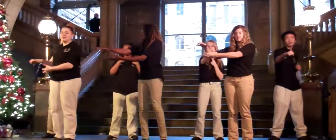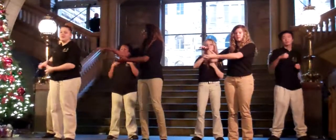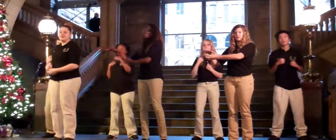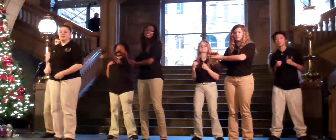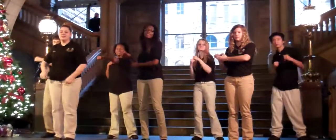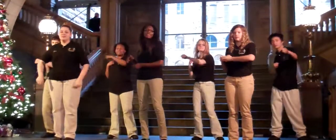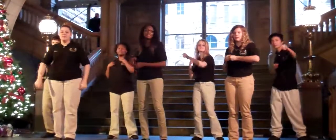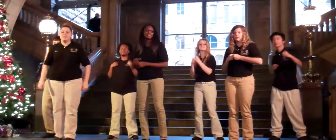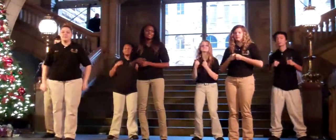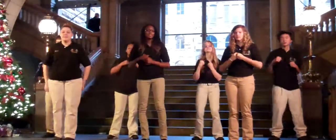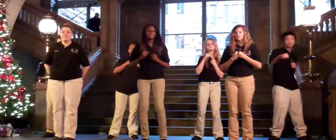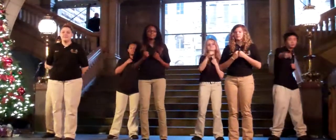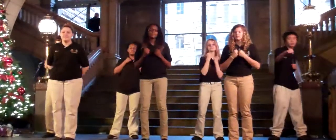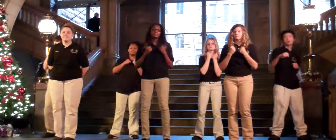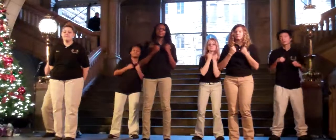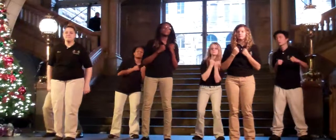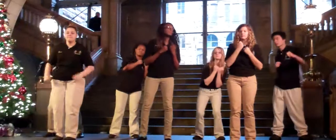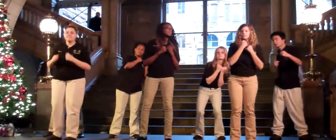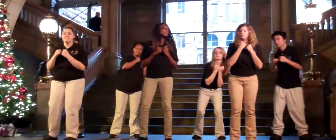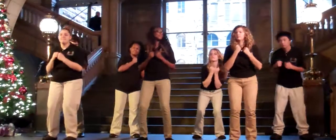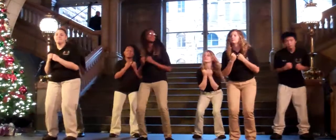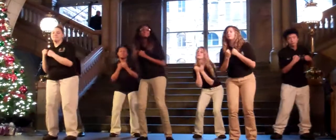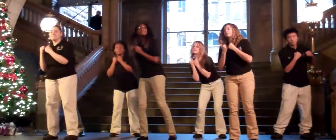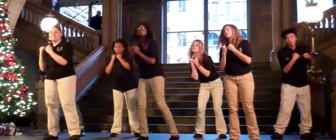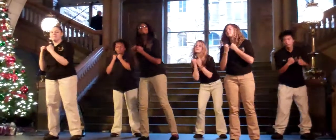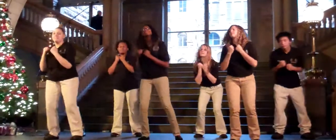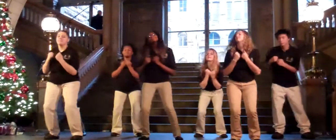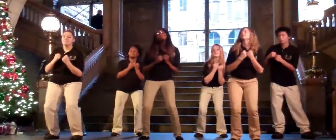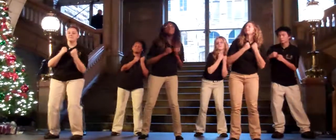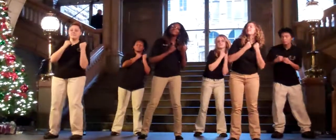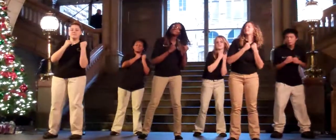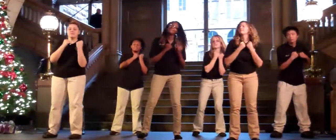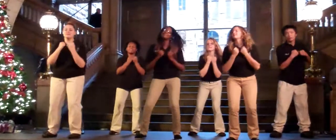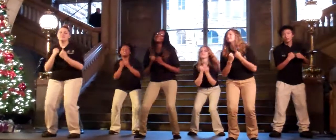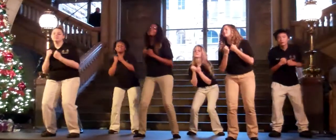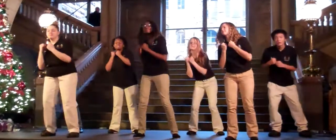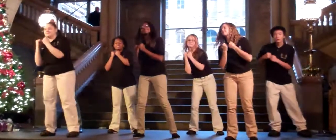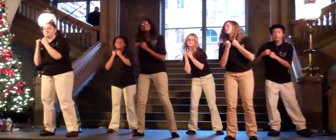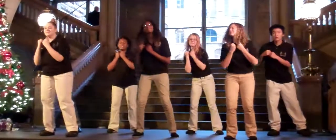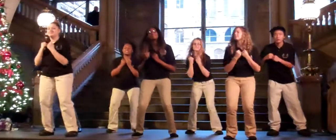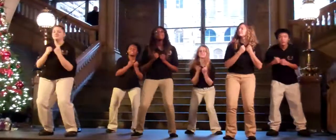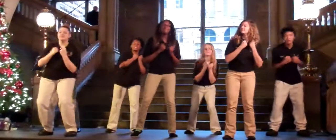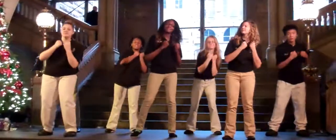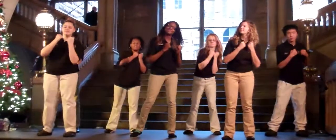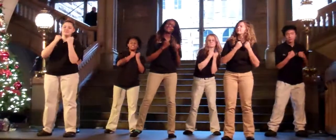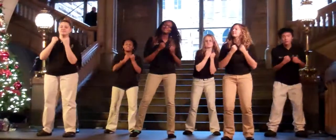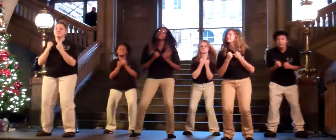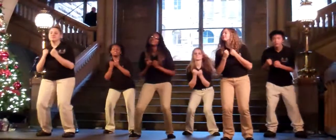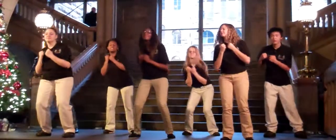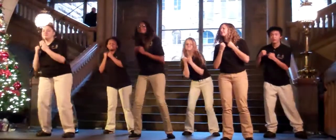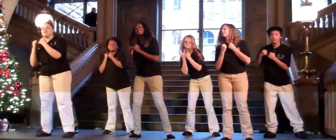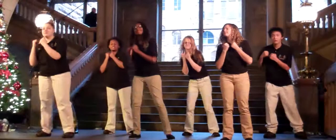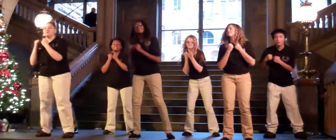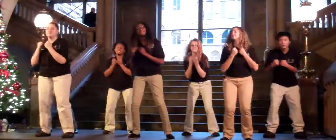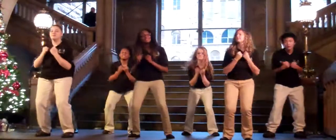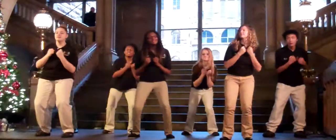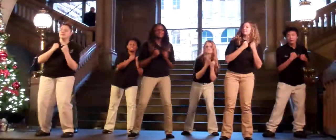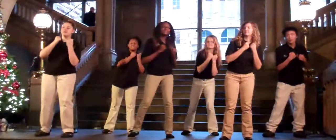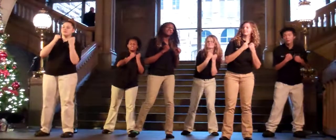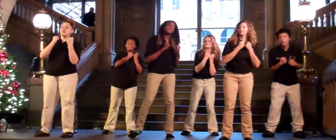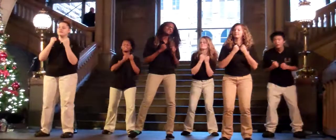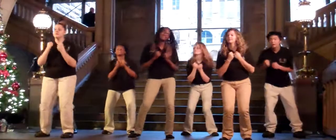be